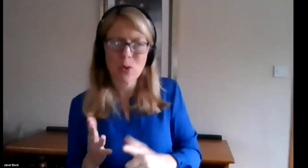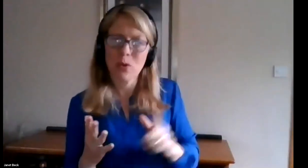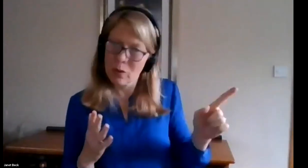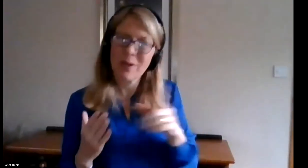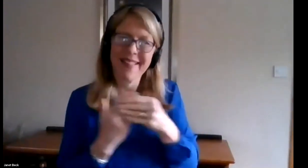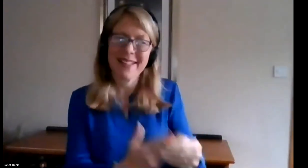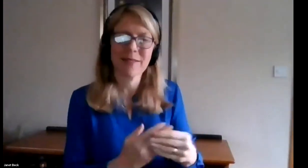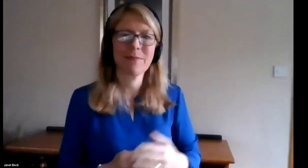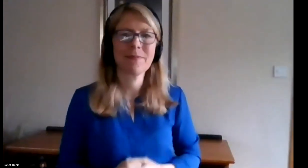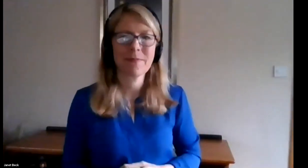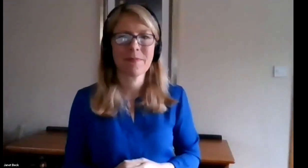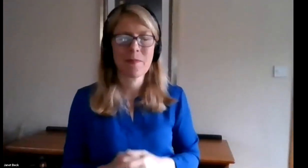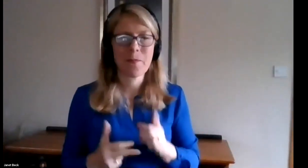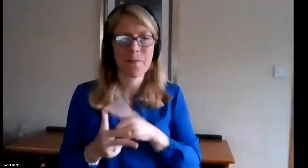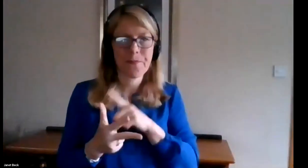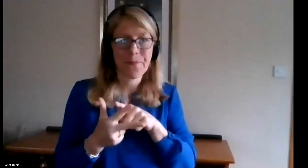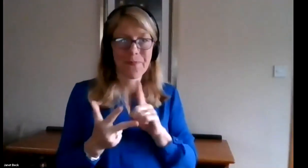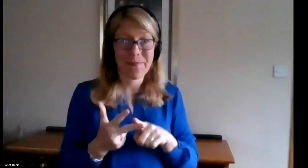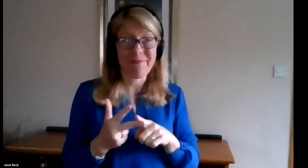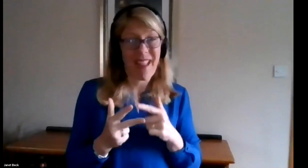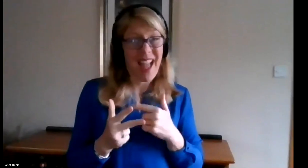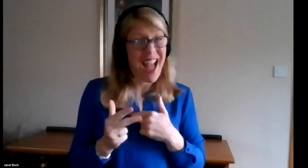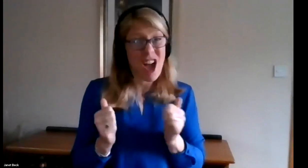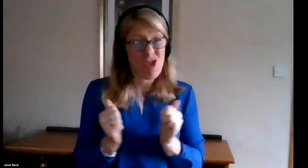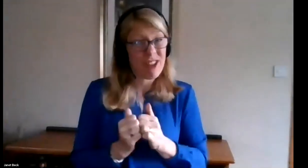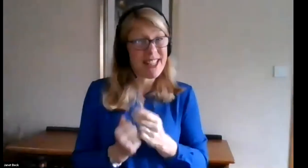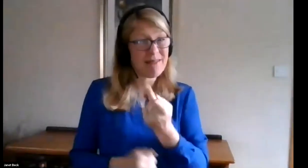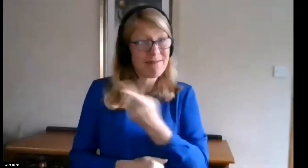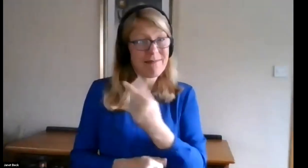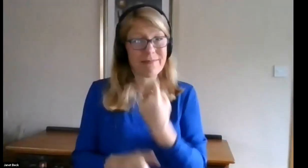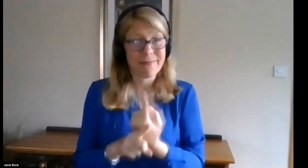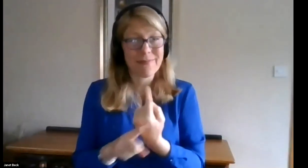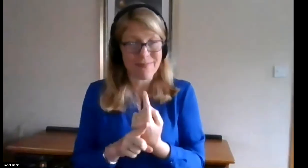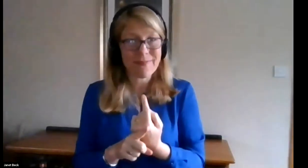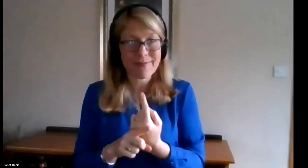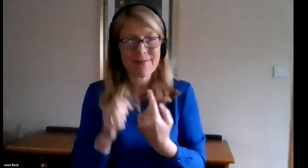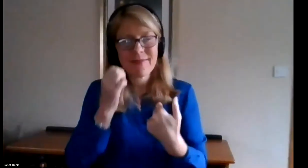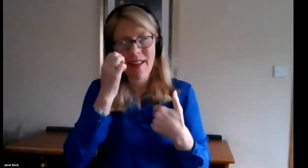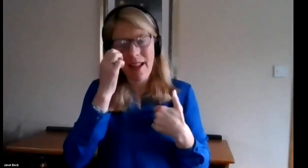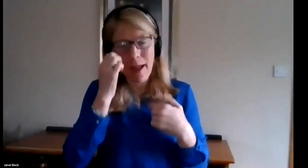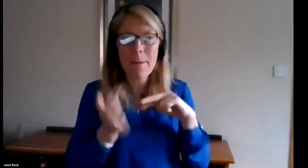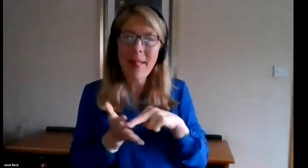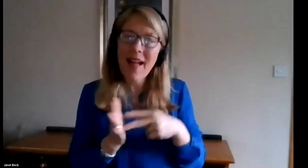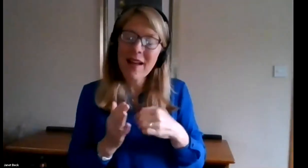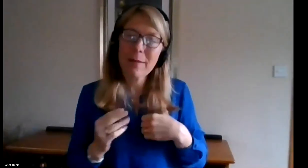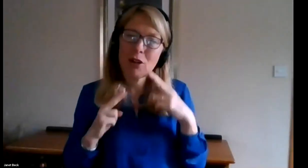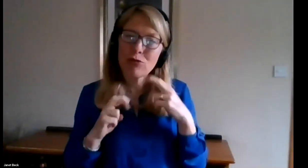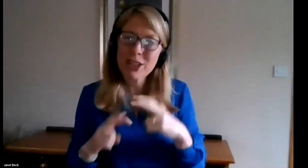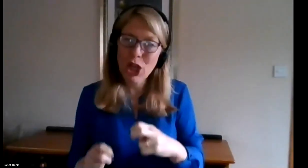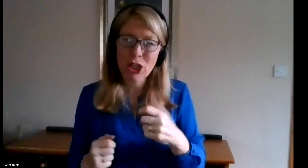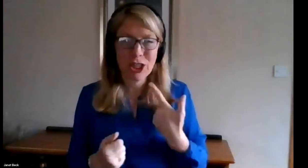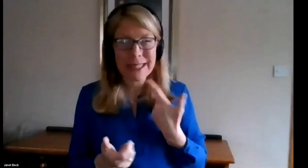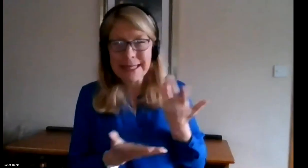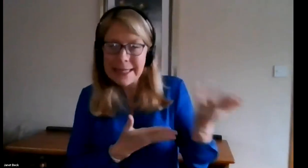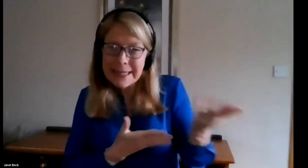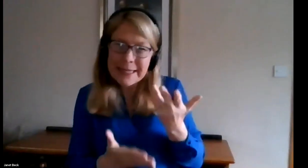Yeah, I agree with both those points. I know when I was formulating how I was going to do my research, Ali and I talked a lot about whether or not